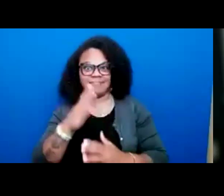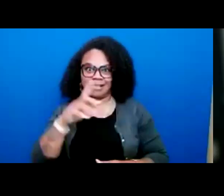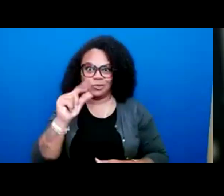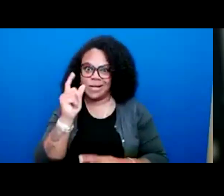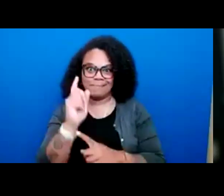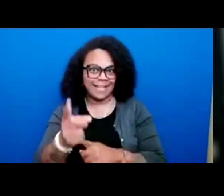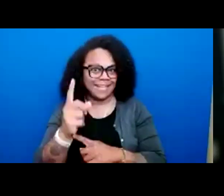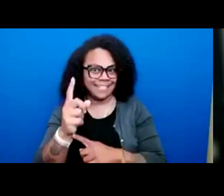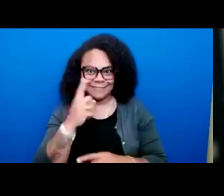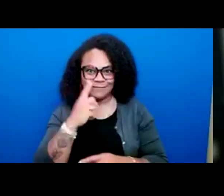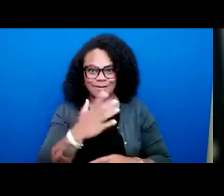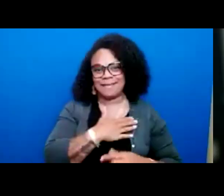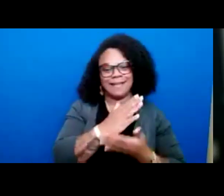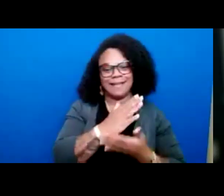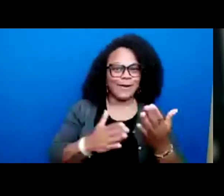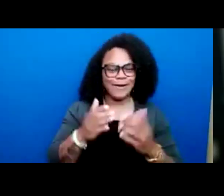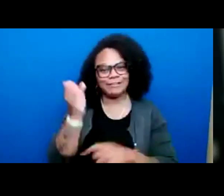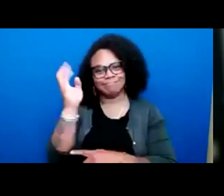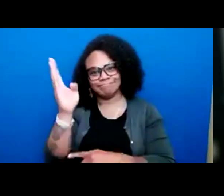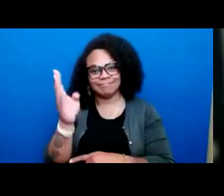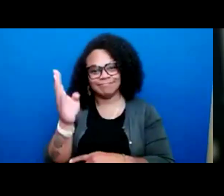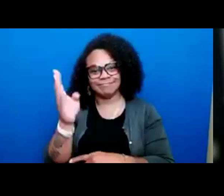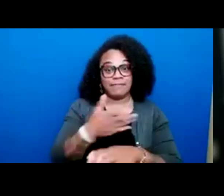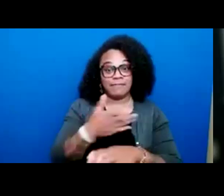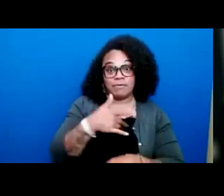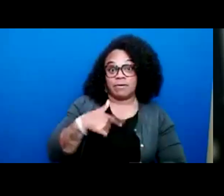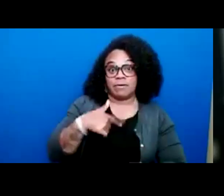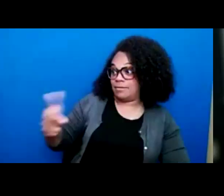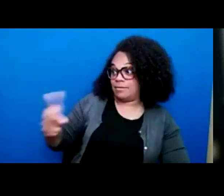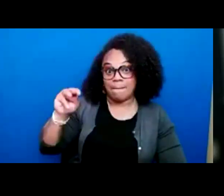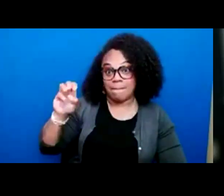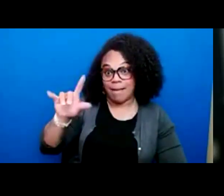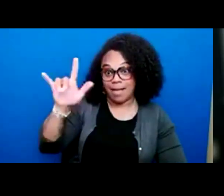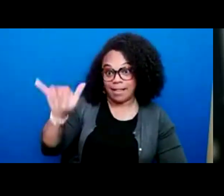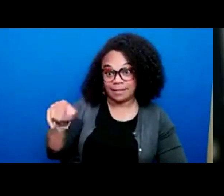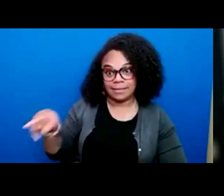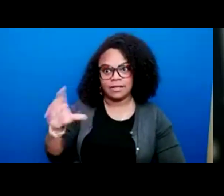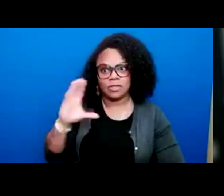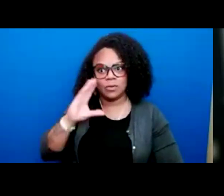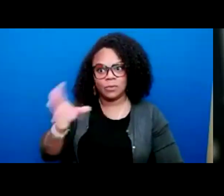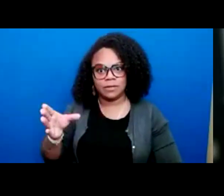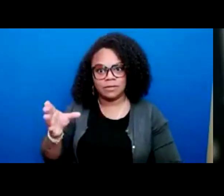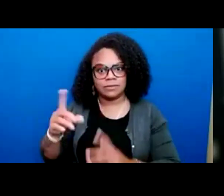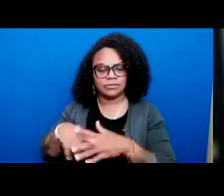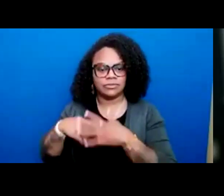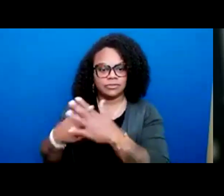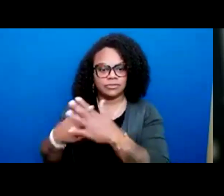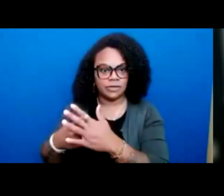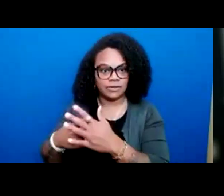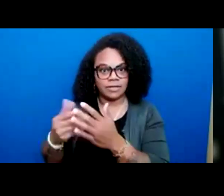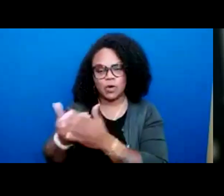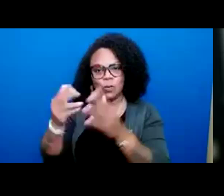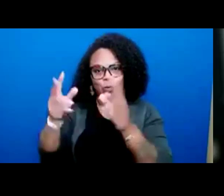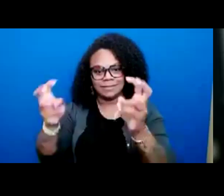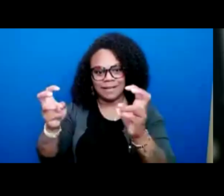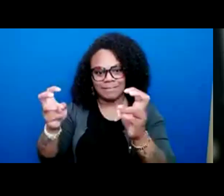the webinar. Before I turn it over to Molly, who's going to get us into a new set of topics,